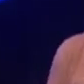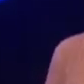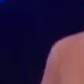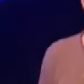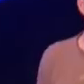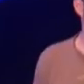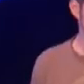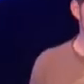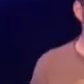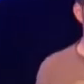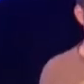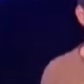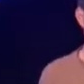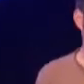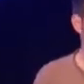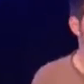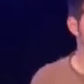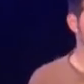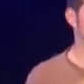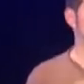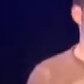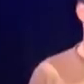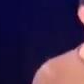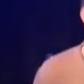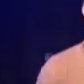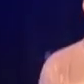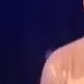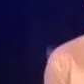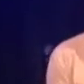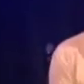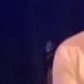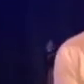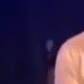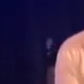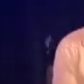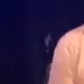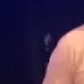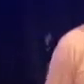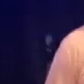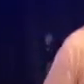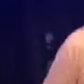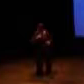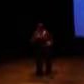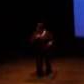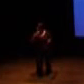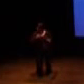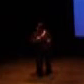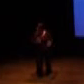extreme, a course that nobody will touch with a barge pole.